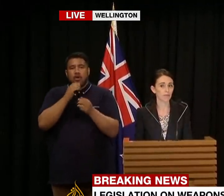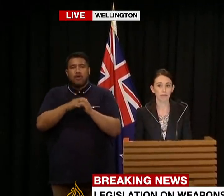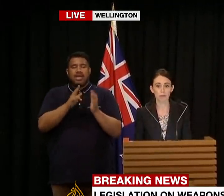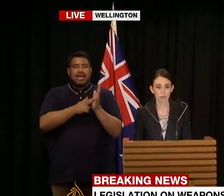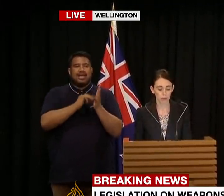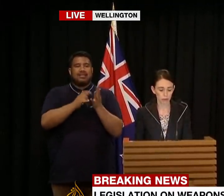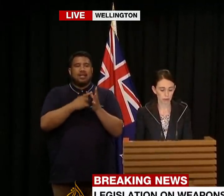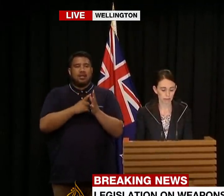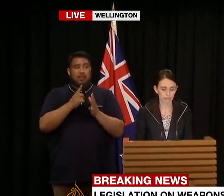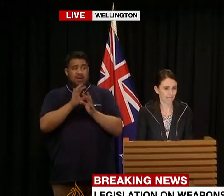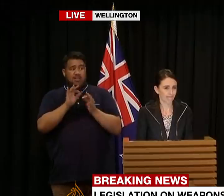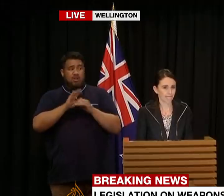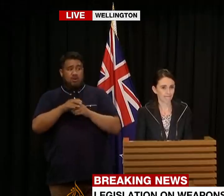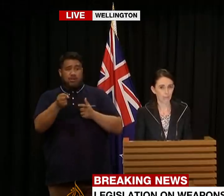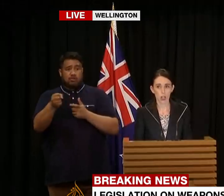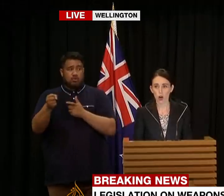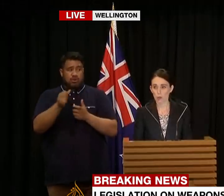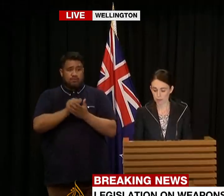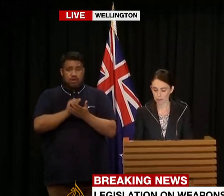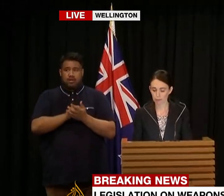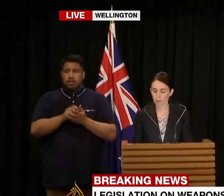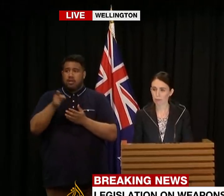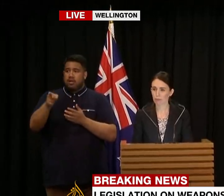so... No.